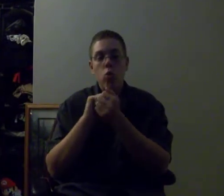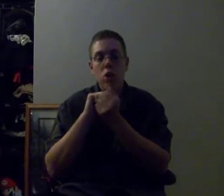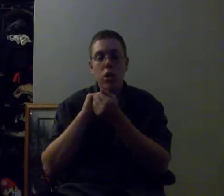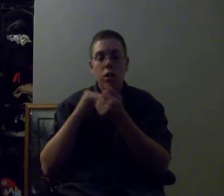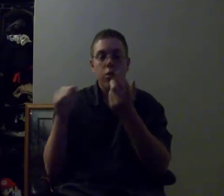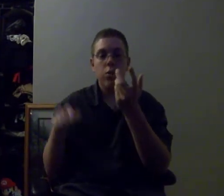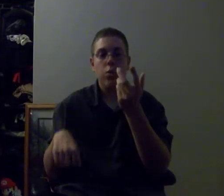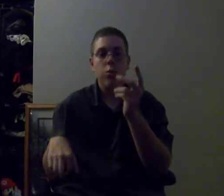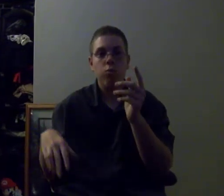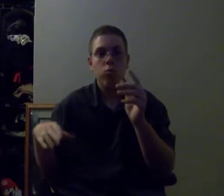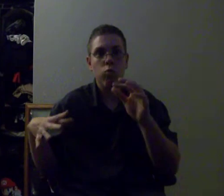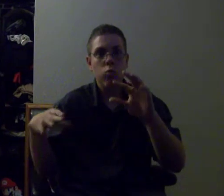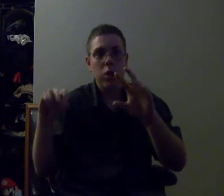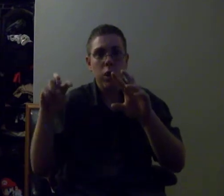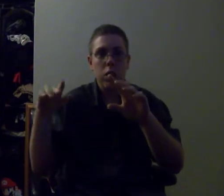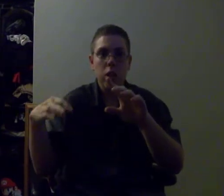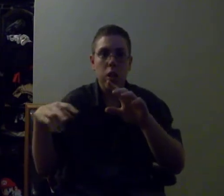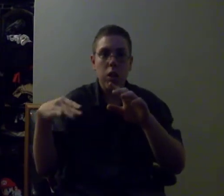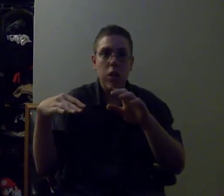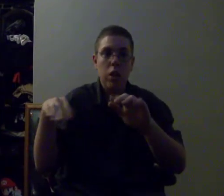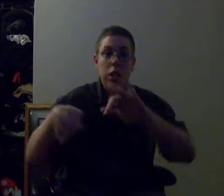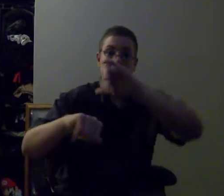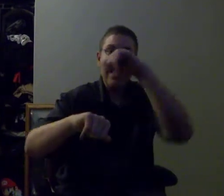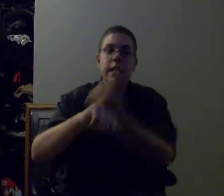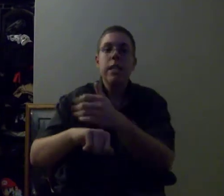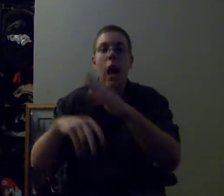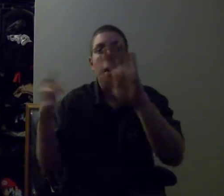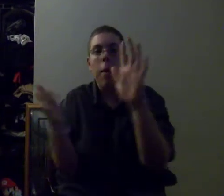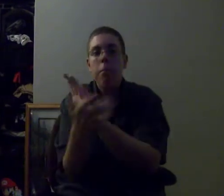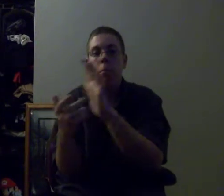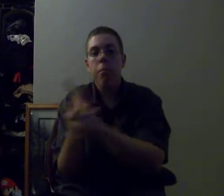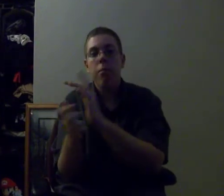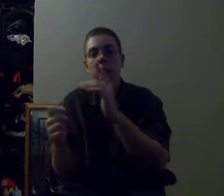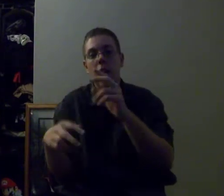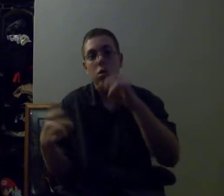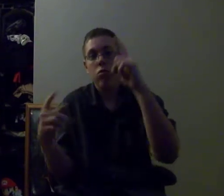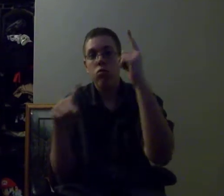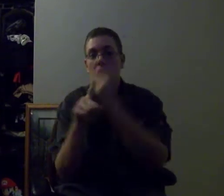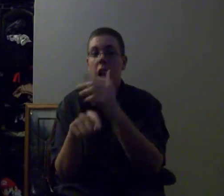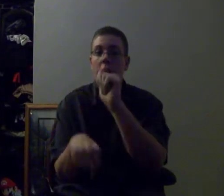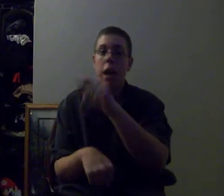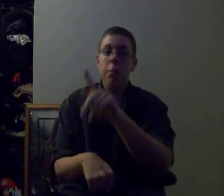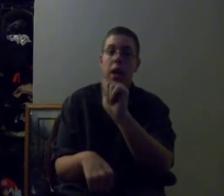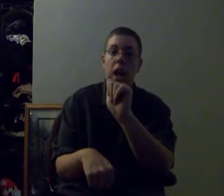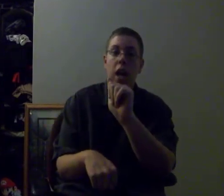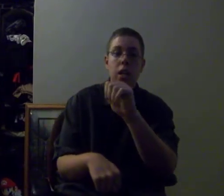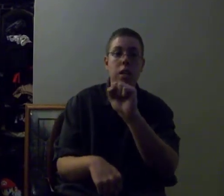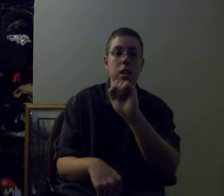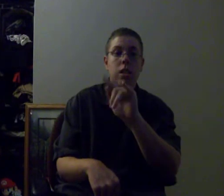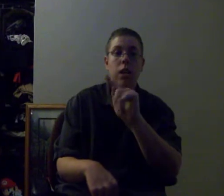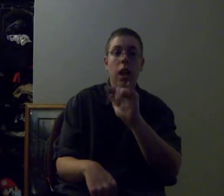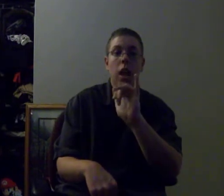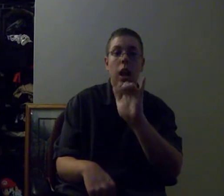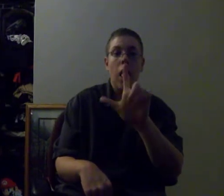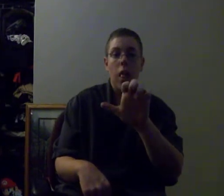who were thinking about becoming academics. And like I said, these are just 2 examples of how you can create